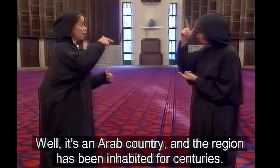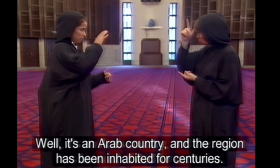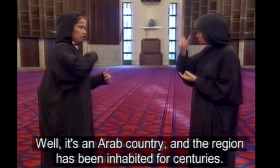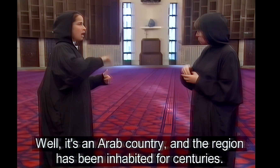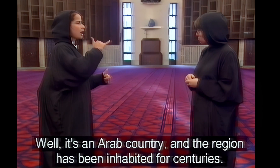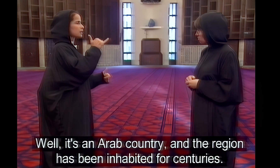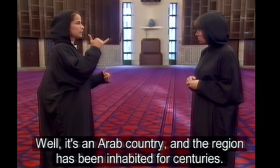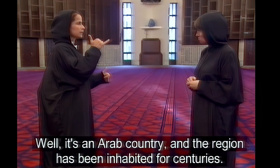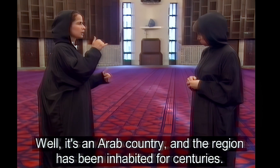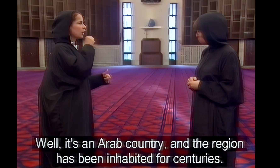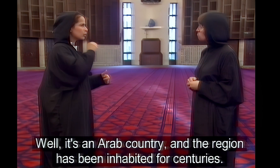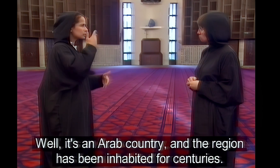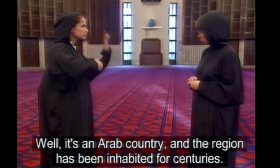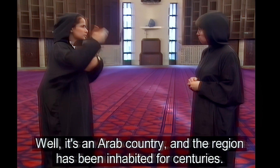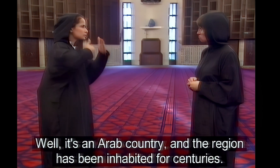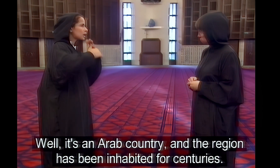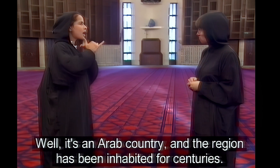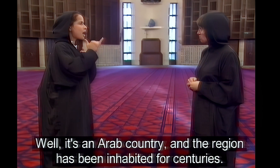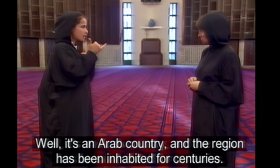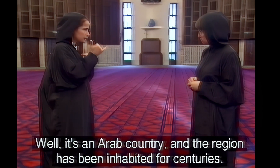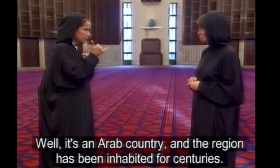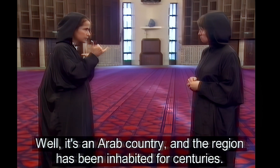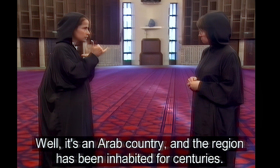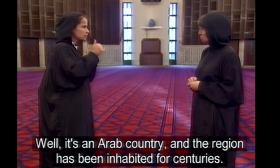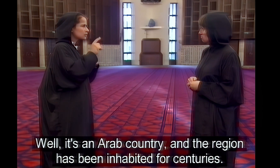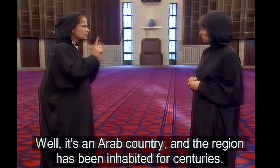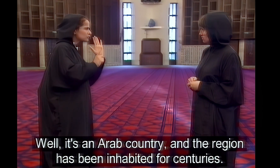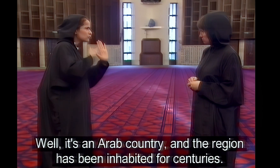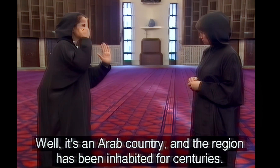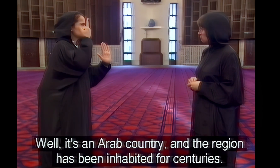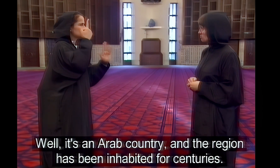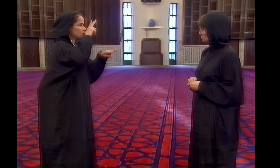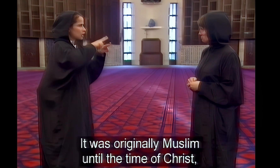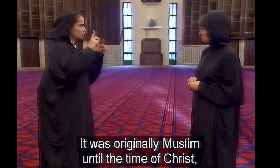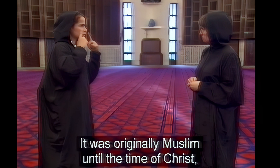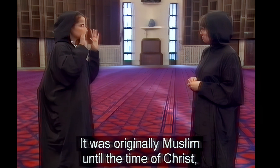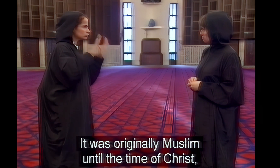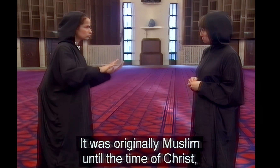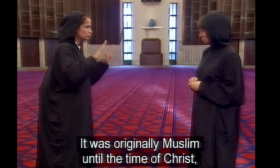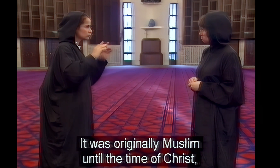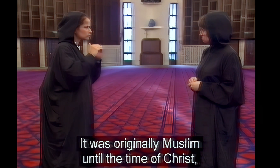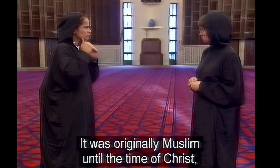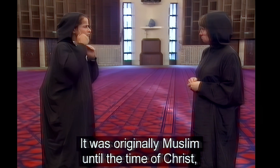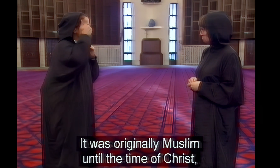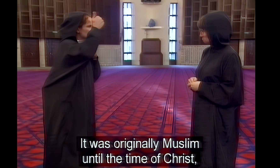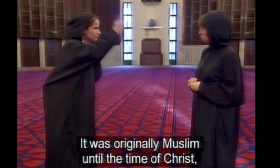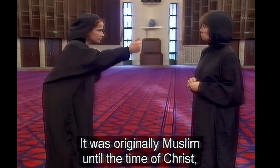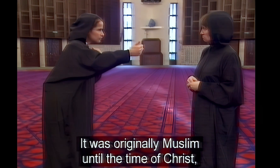other religions? Well, it's an Arab country and the region has been inhabited for centuries. It was originally Muslim until the time